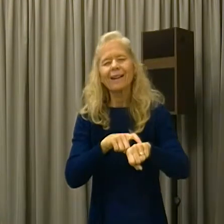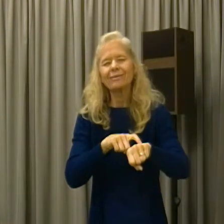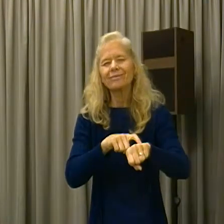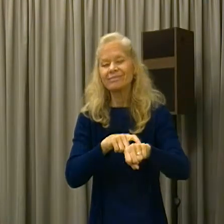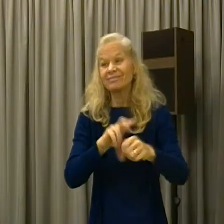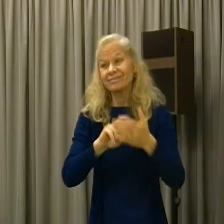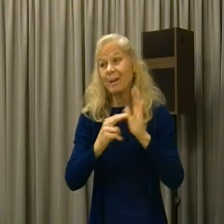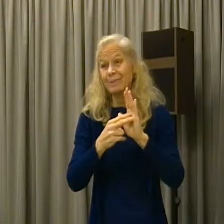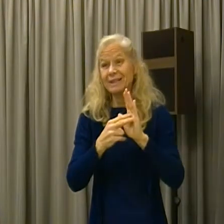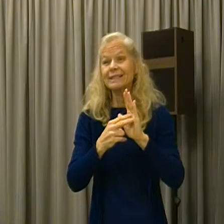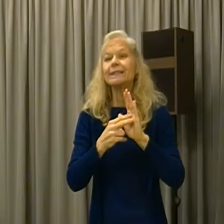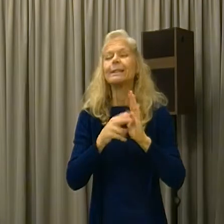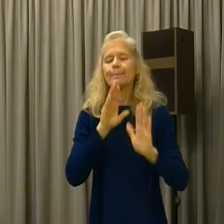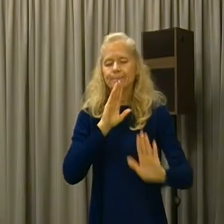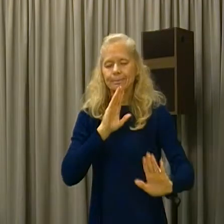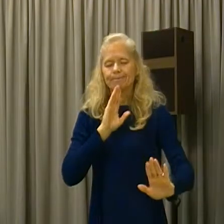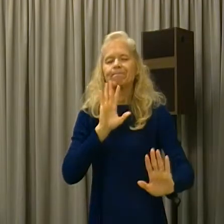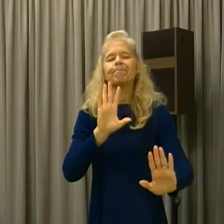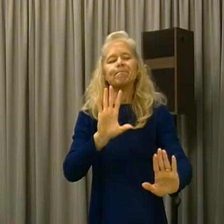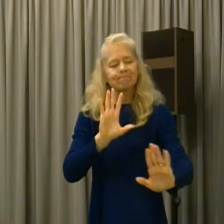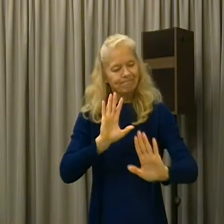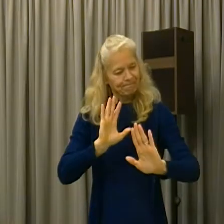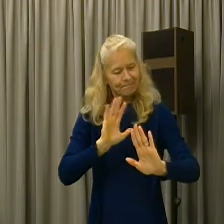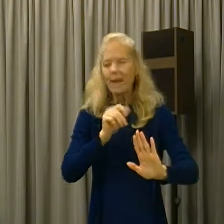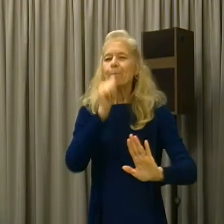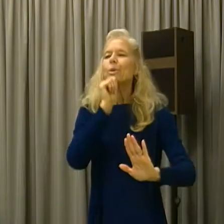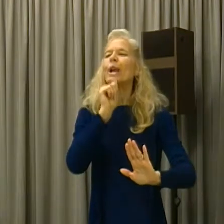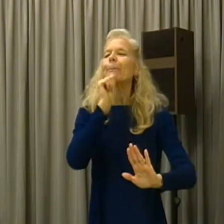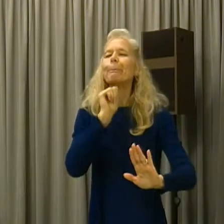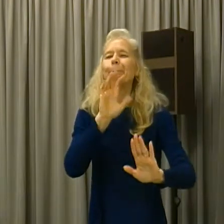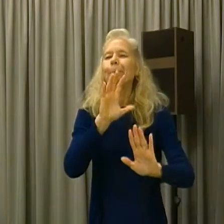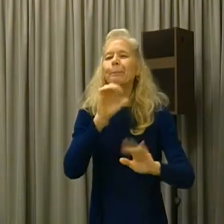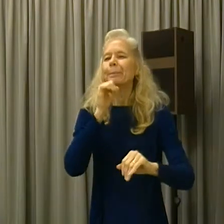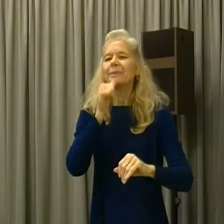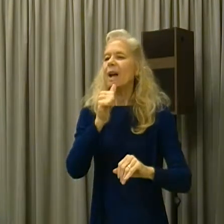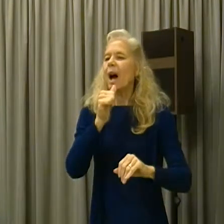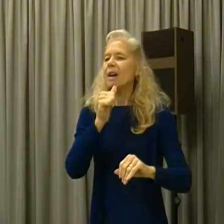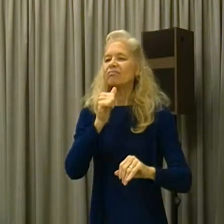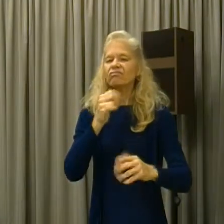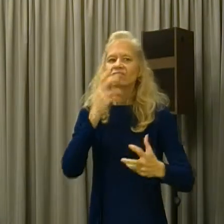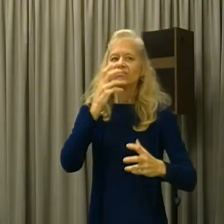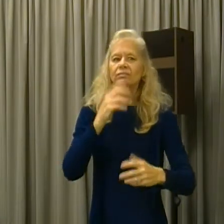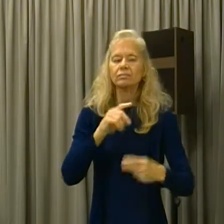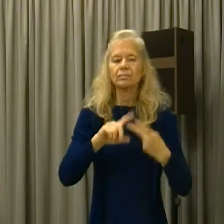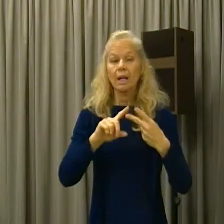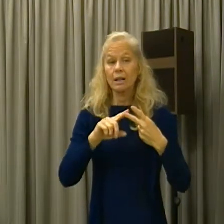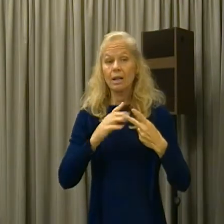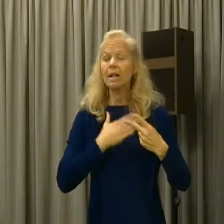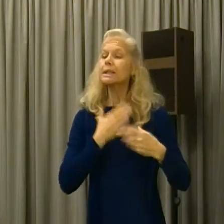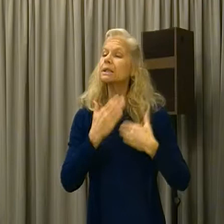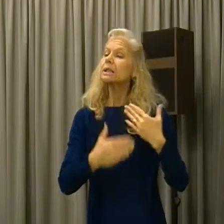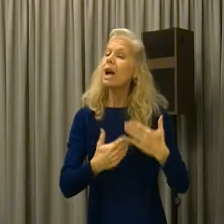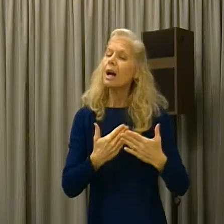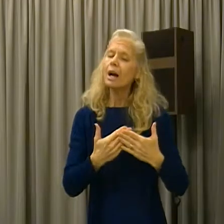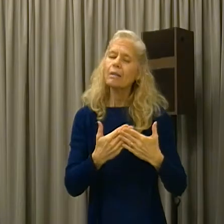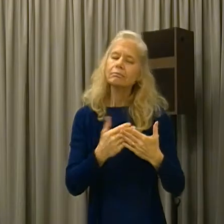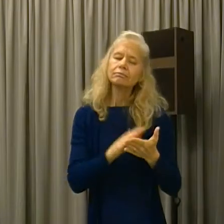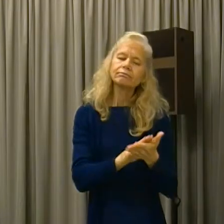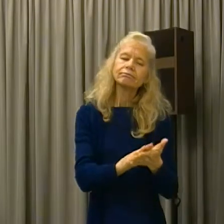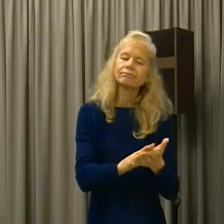It envieth not. That means jealous to the point of you like to, you know, somebody has more